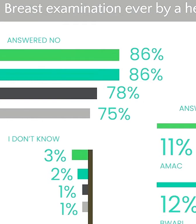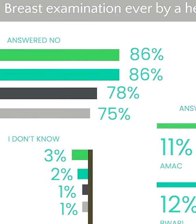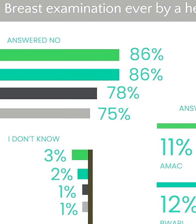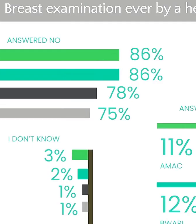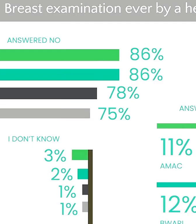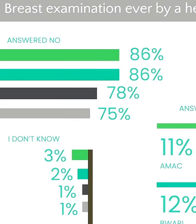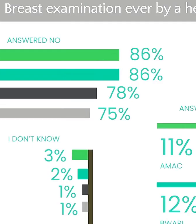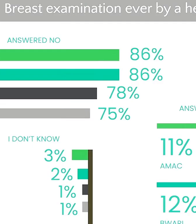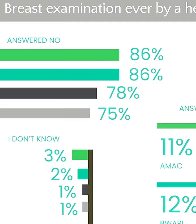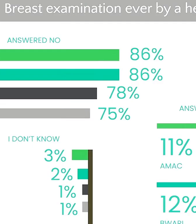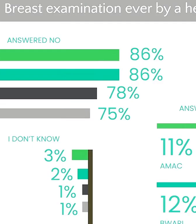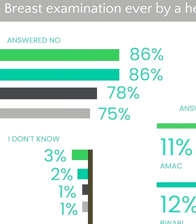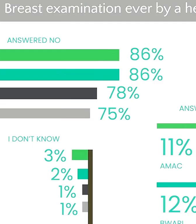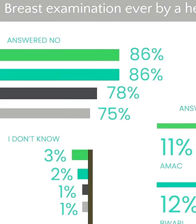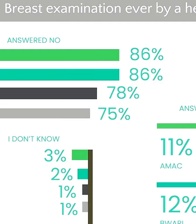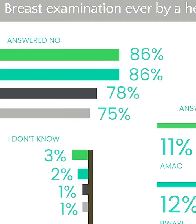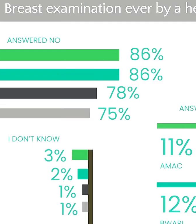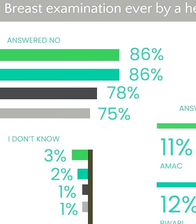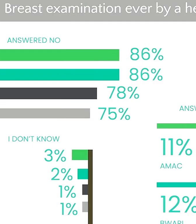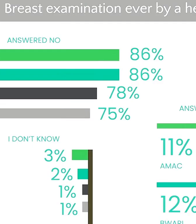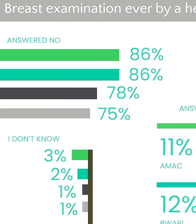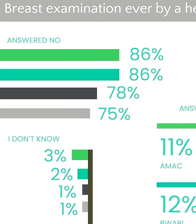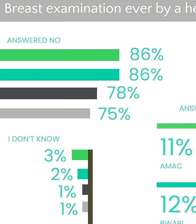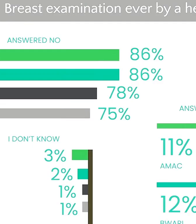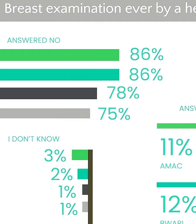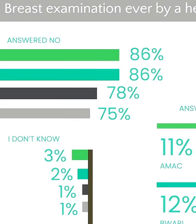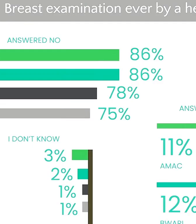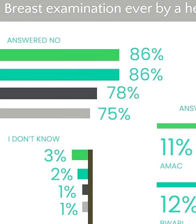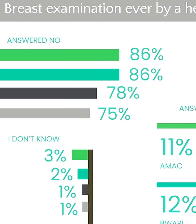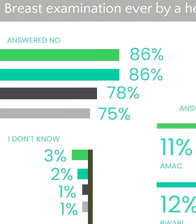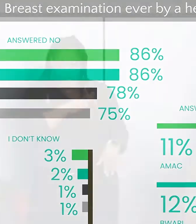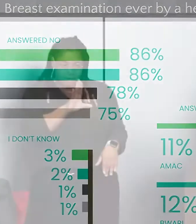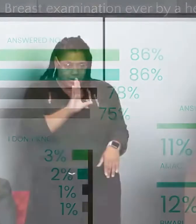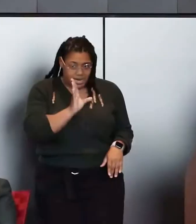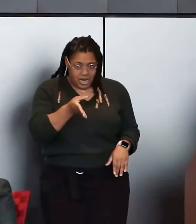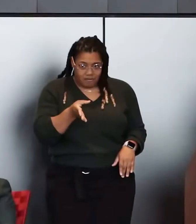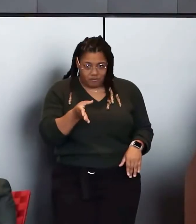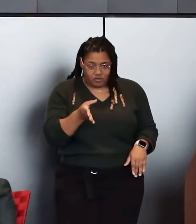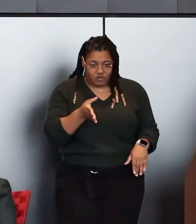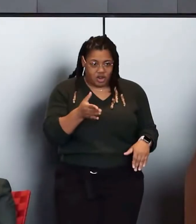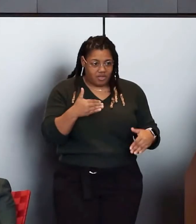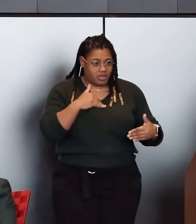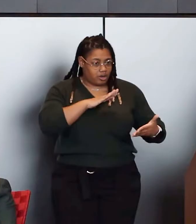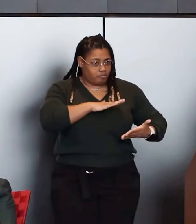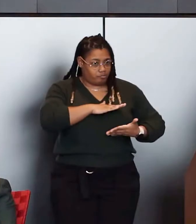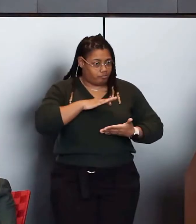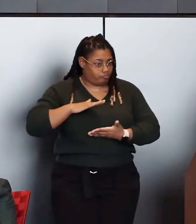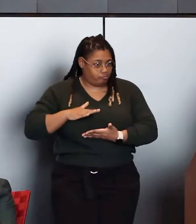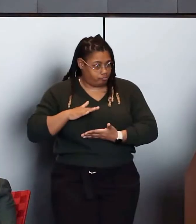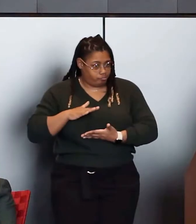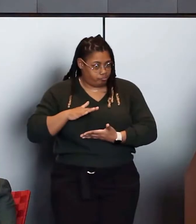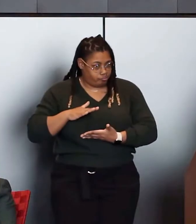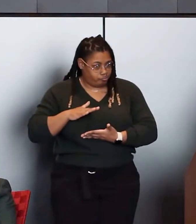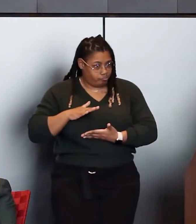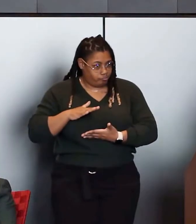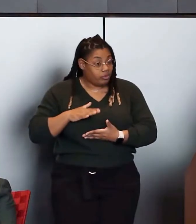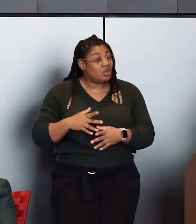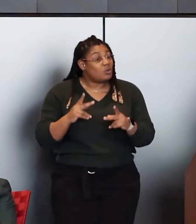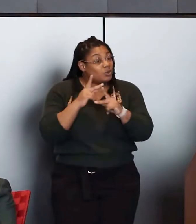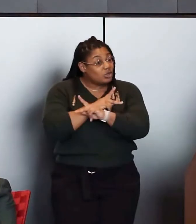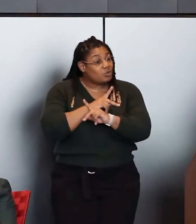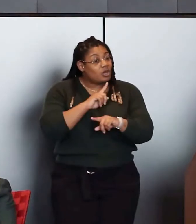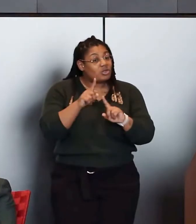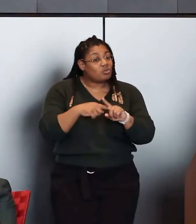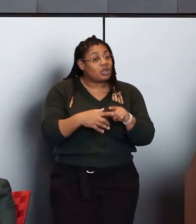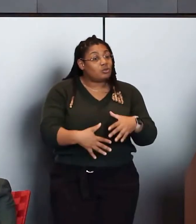75 to 86 percent of women had never had their breasts examined by a health care worker. It was worse when it came to